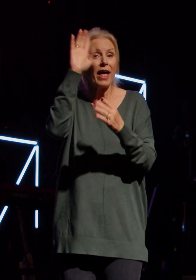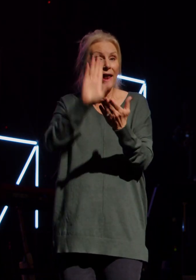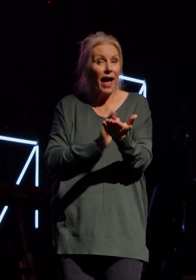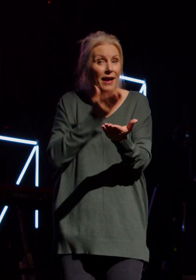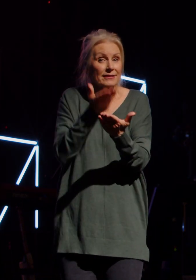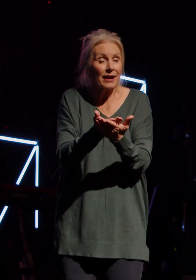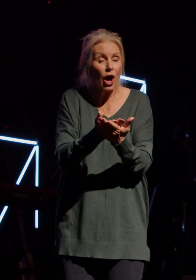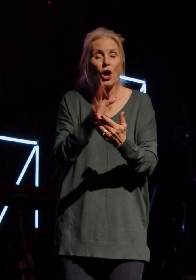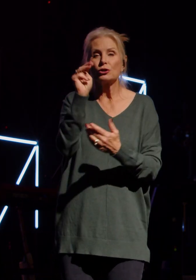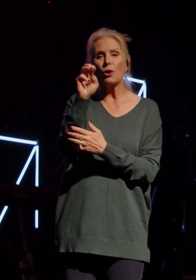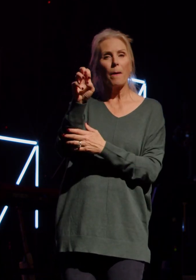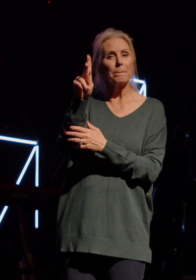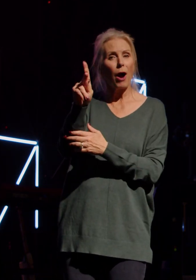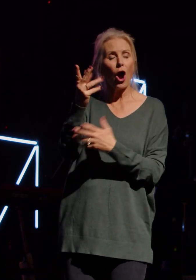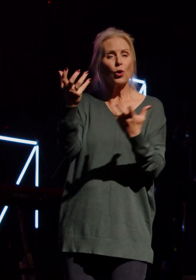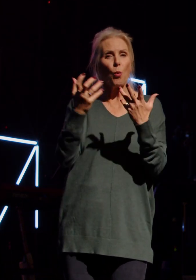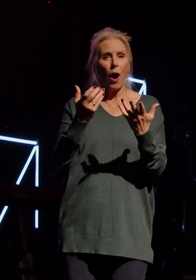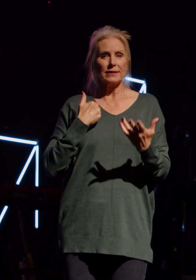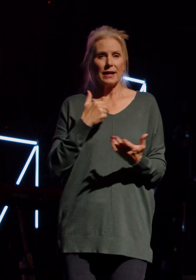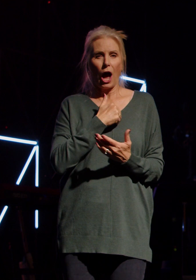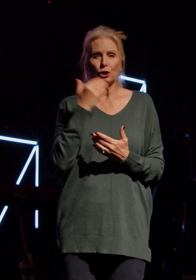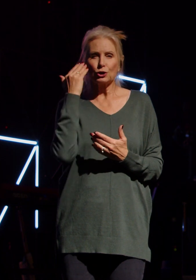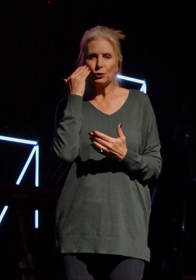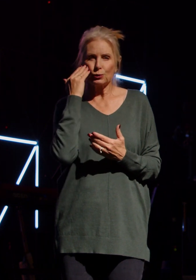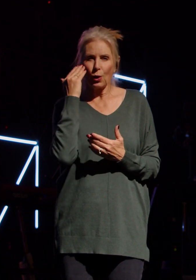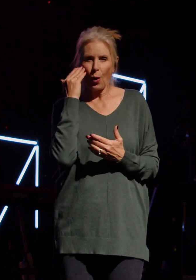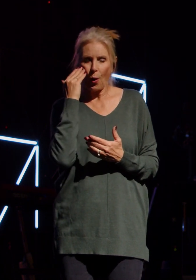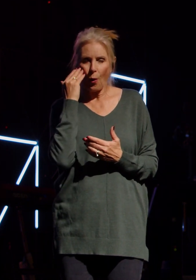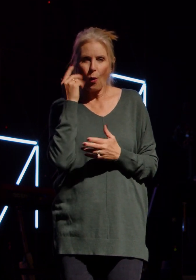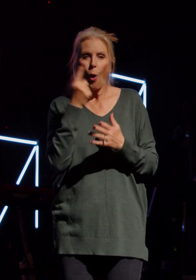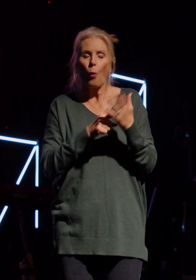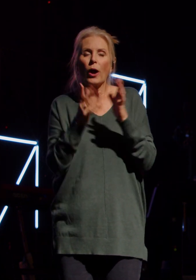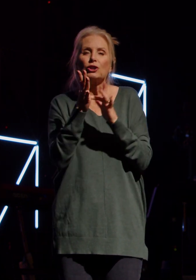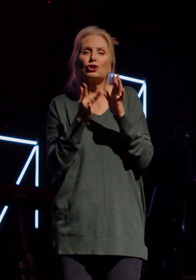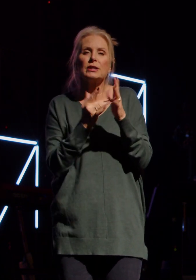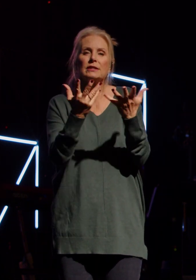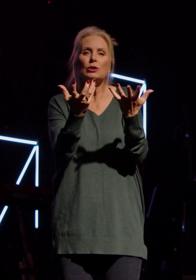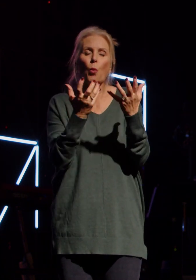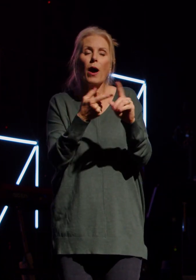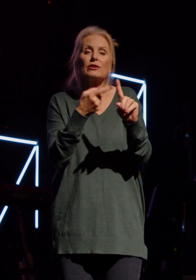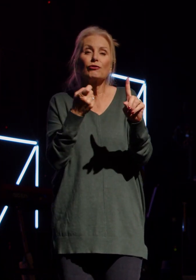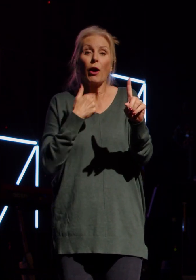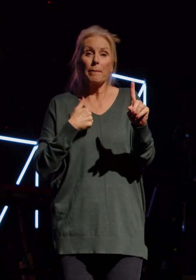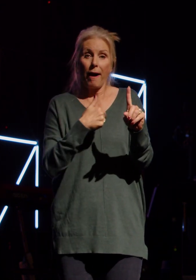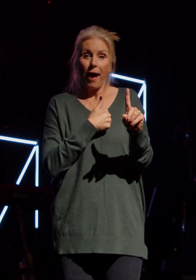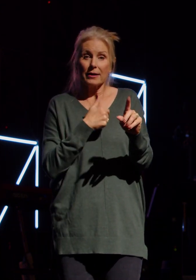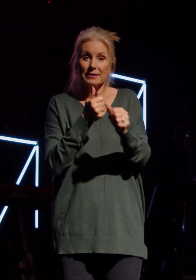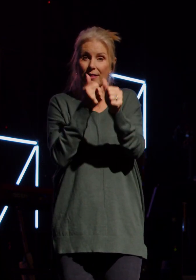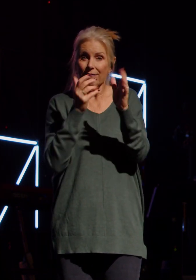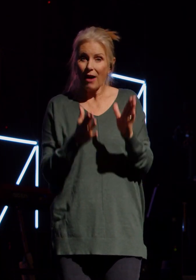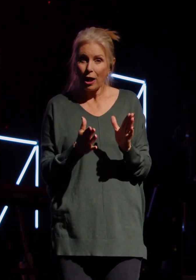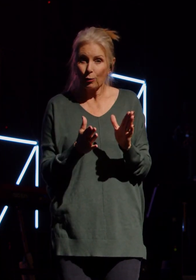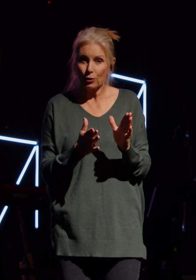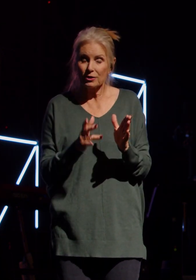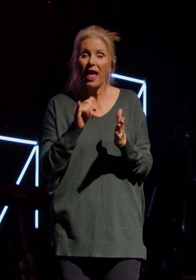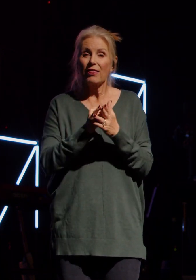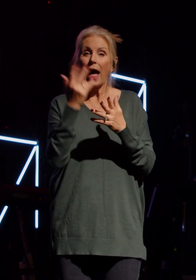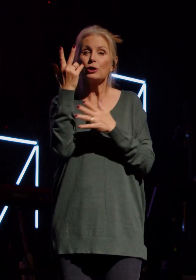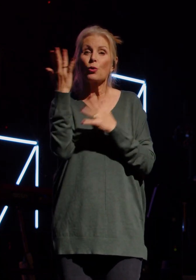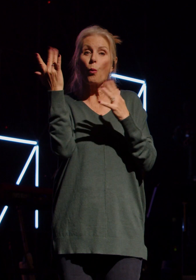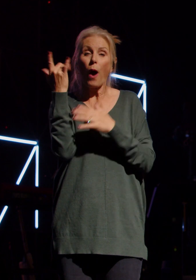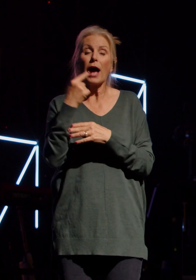Christ. So Mark wants us to know Jesus, but he also wants to know what Jesus wanted from his followers, which is why you see this big statement in